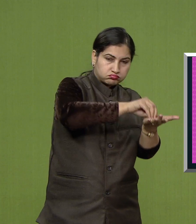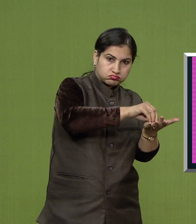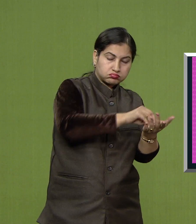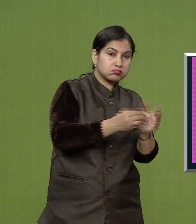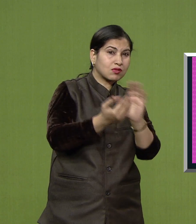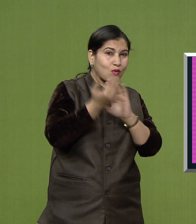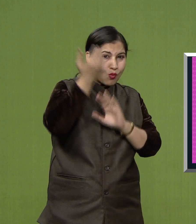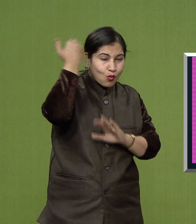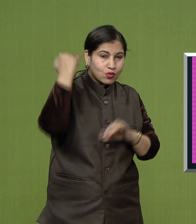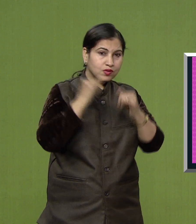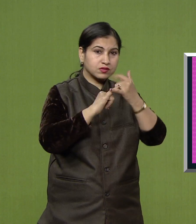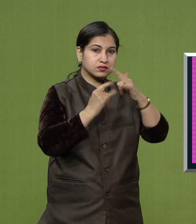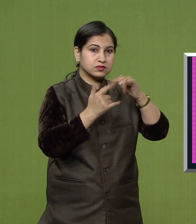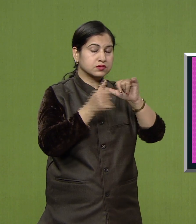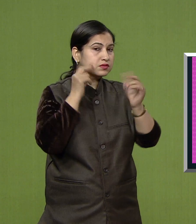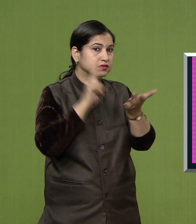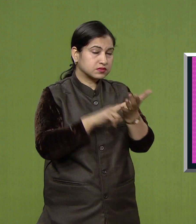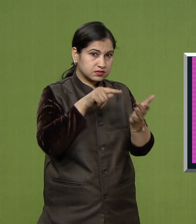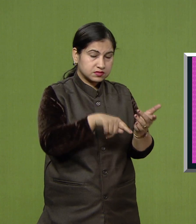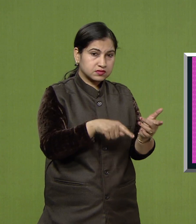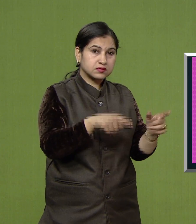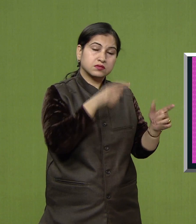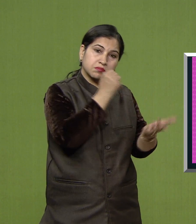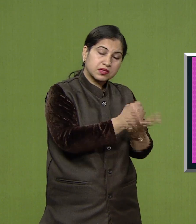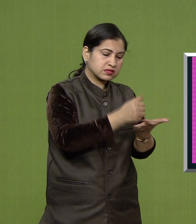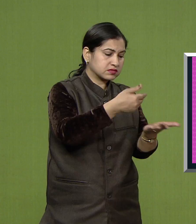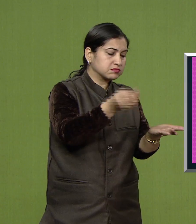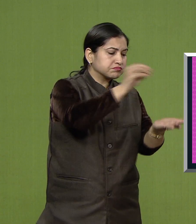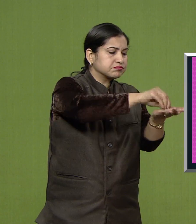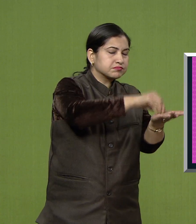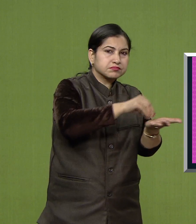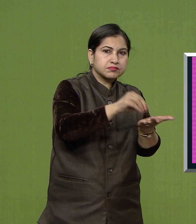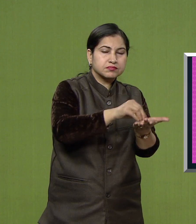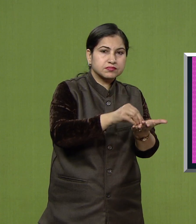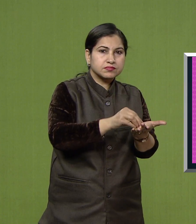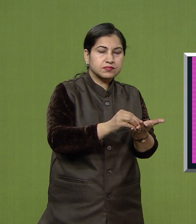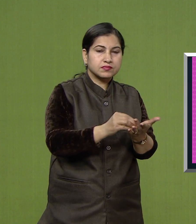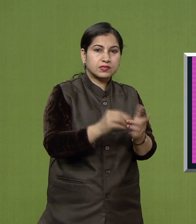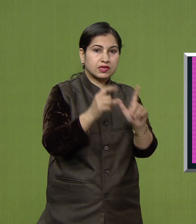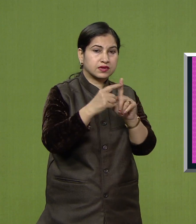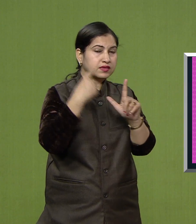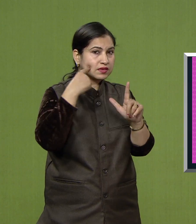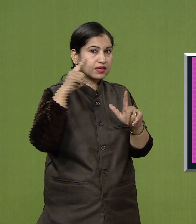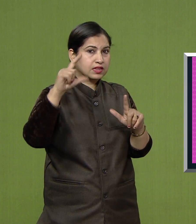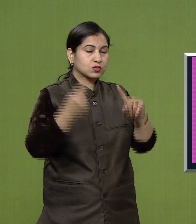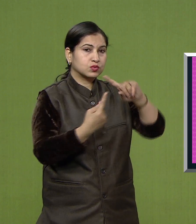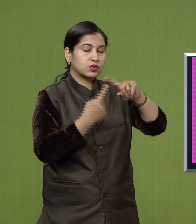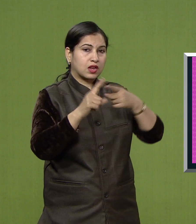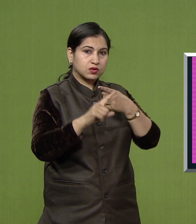For your old stain from white and colored cotton clothes, you should apply dilute oxalic acid and neutralize with